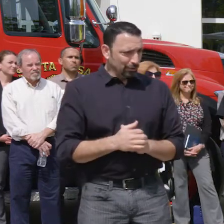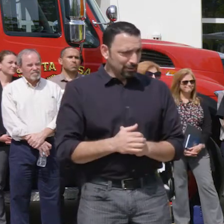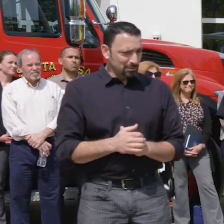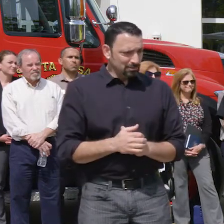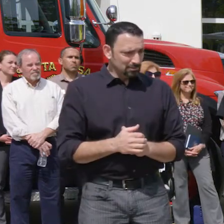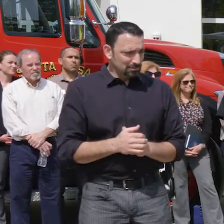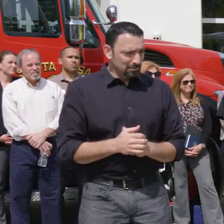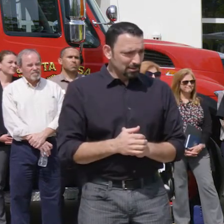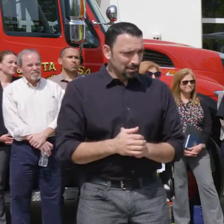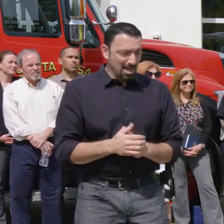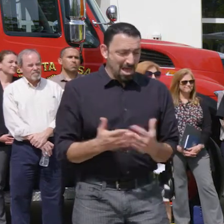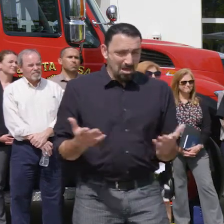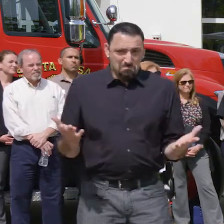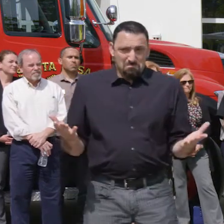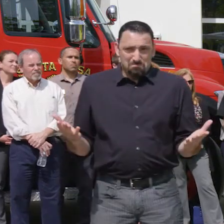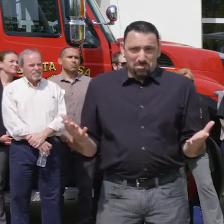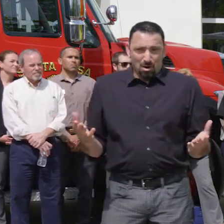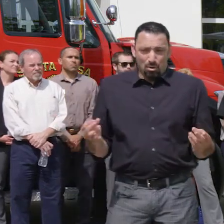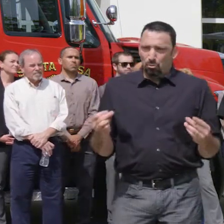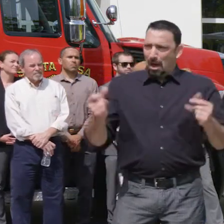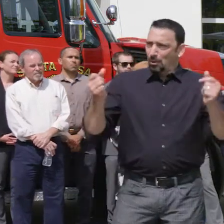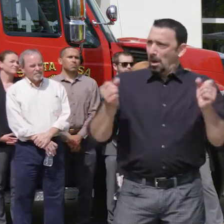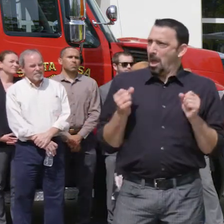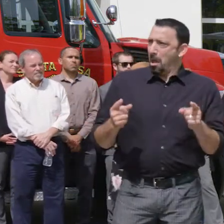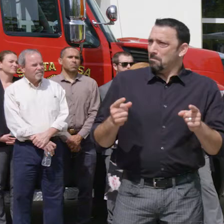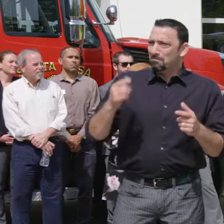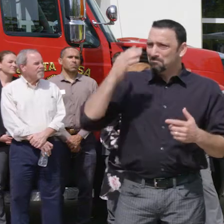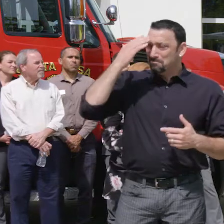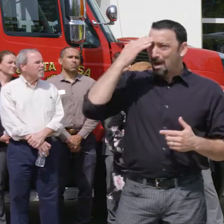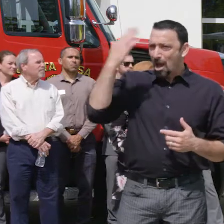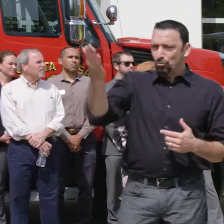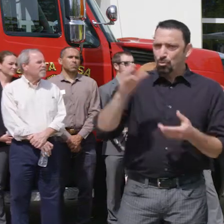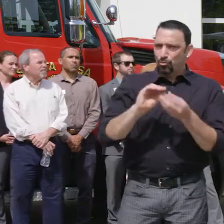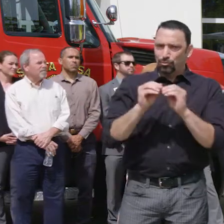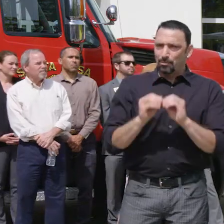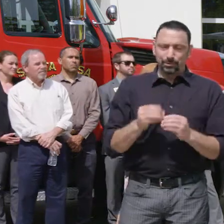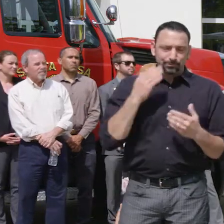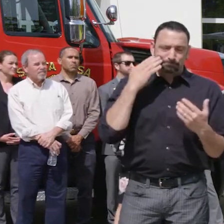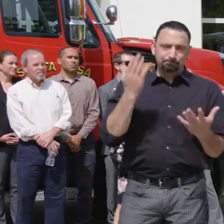How about, not off the top of my head. I don't have those figures in front of me.